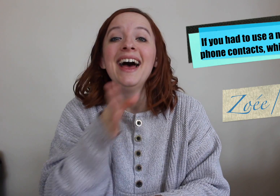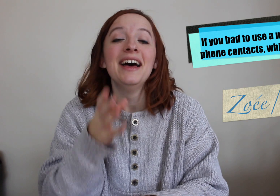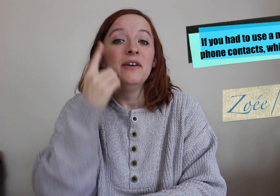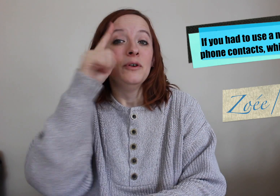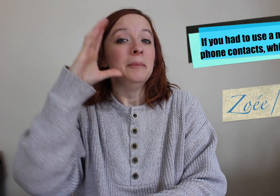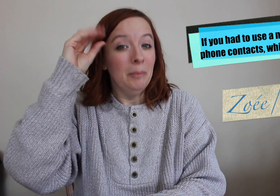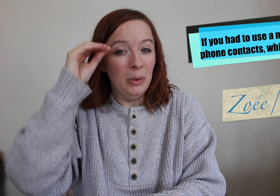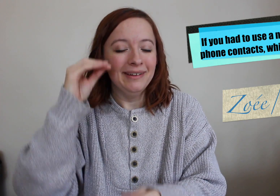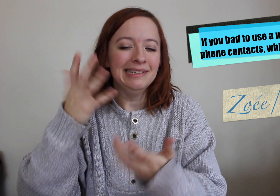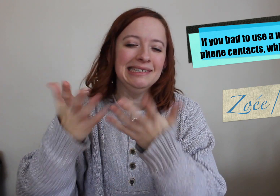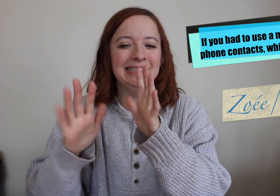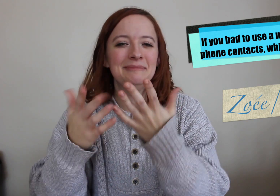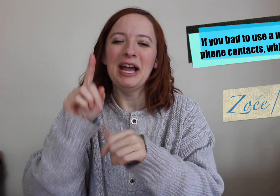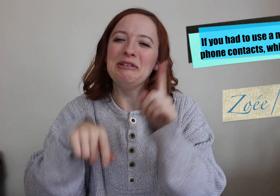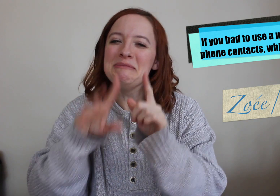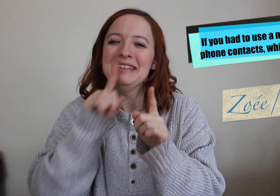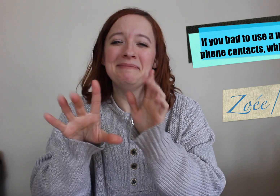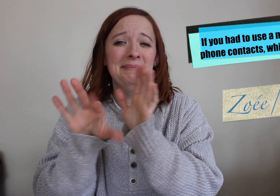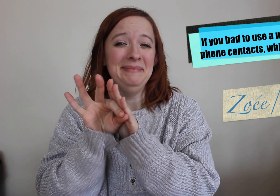her name. For a boy, I